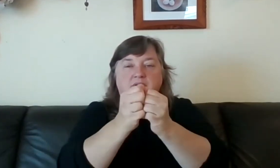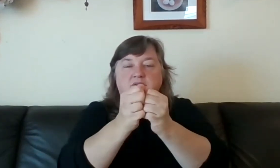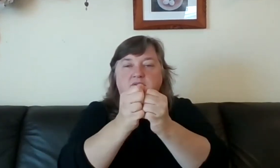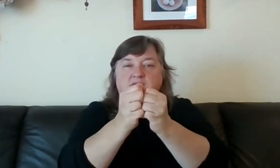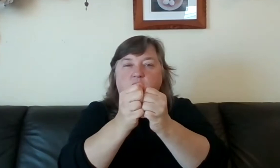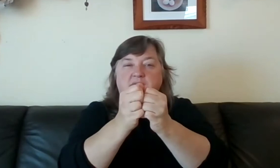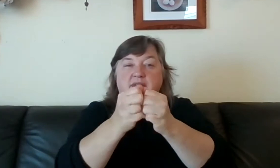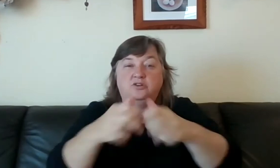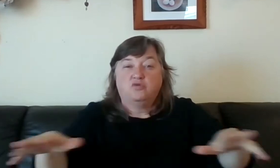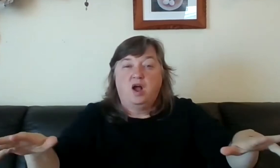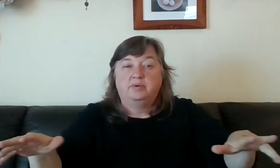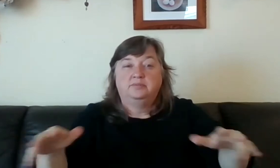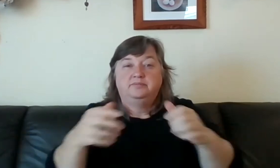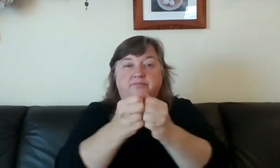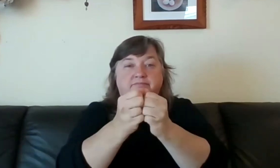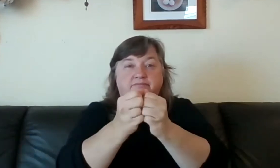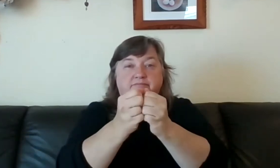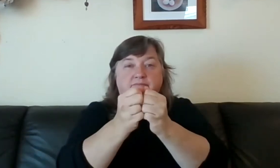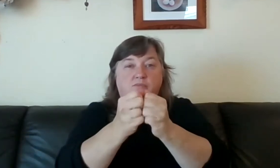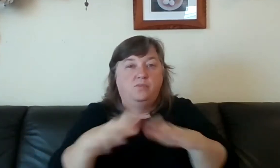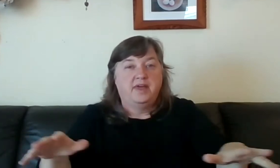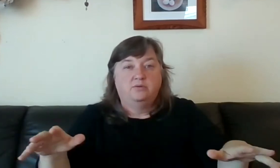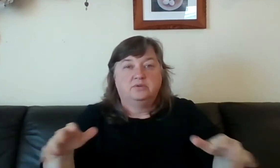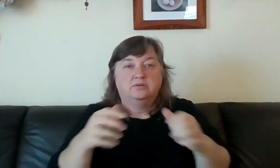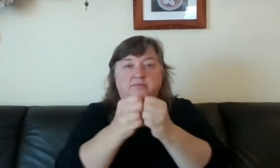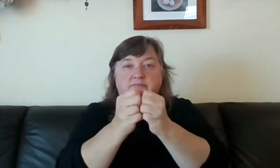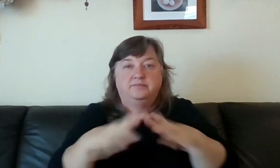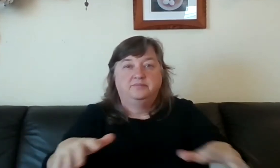So it's like with and drop. Without.